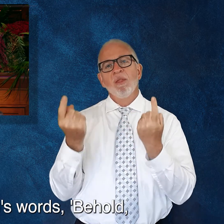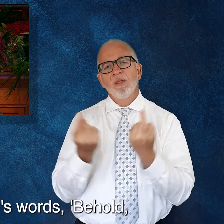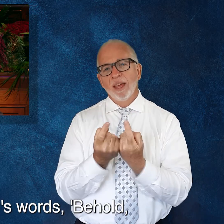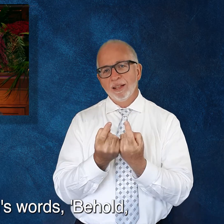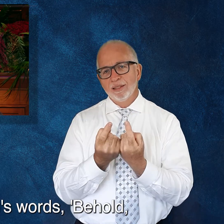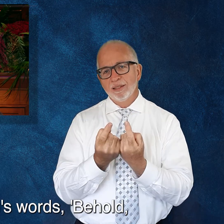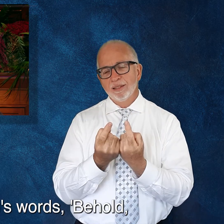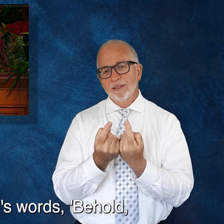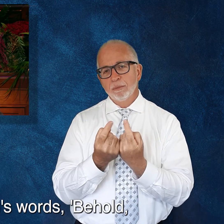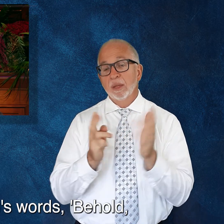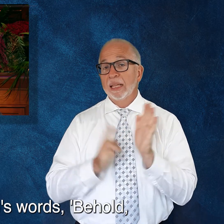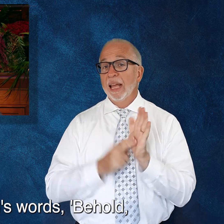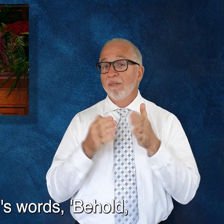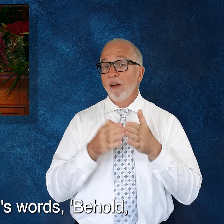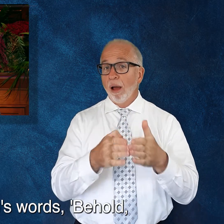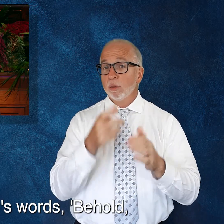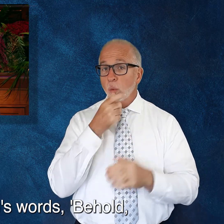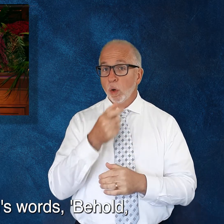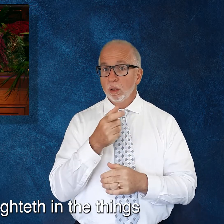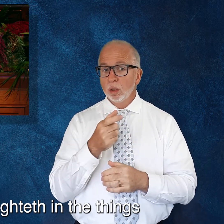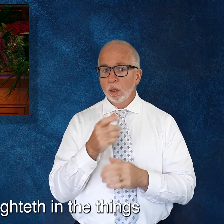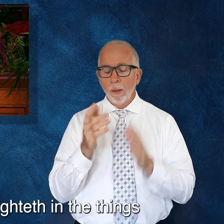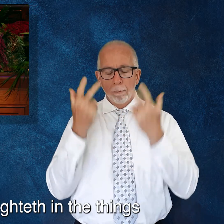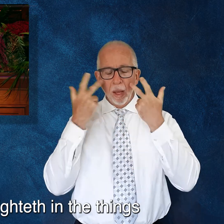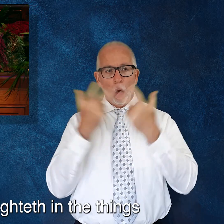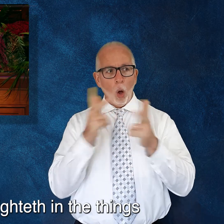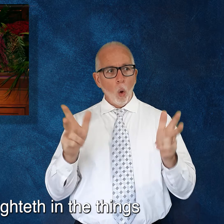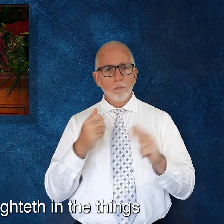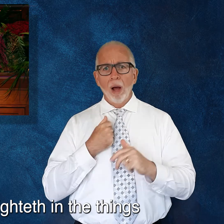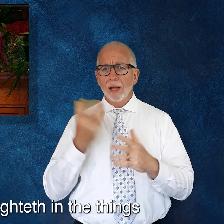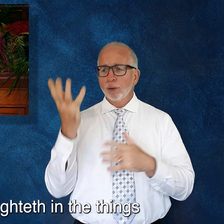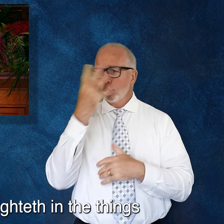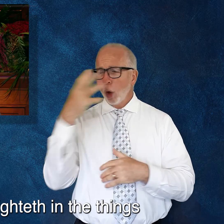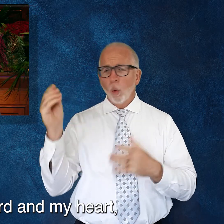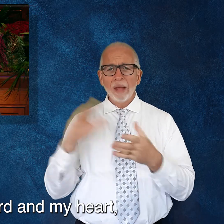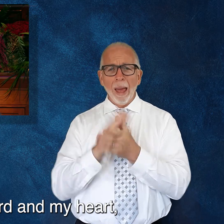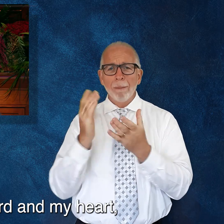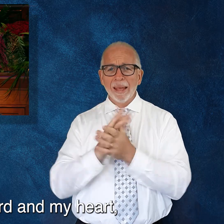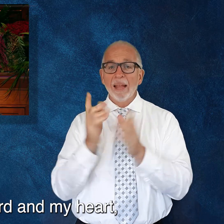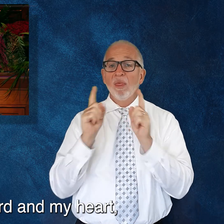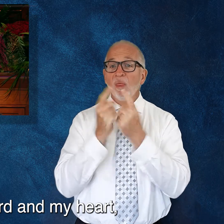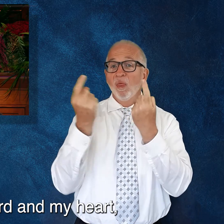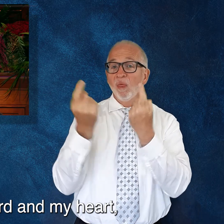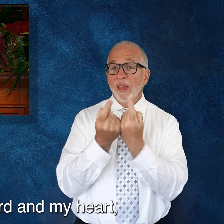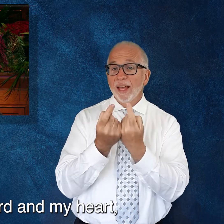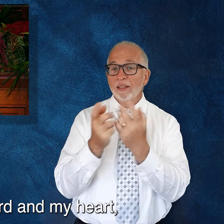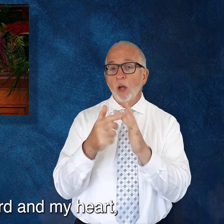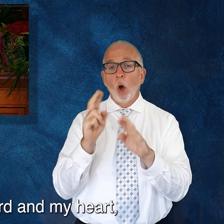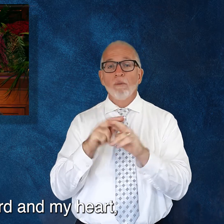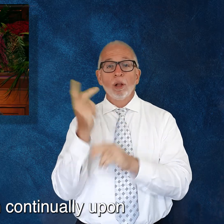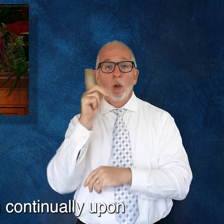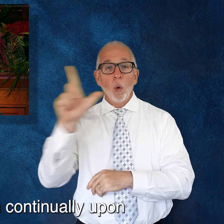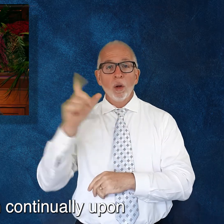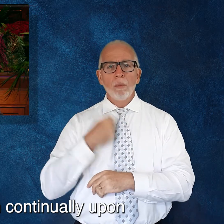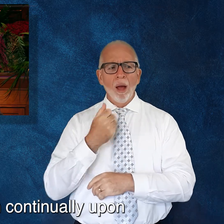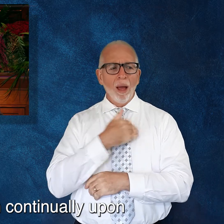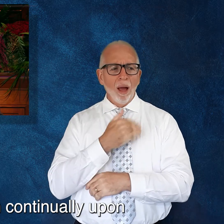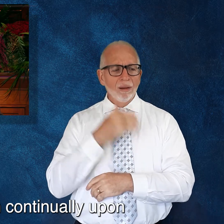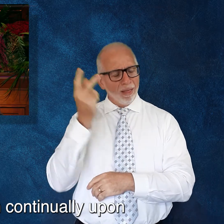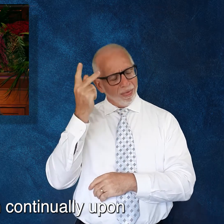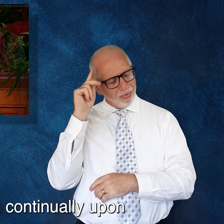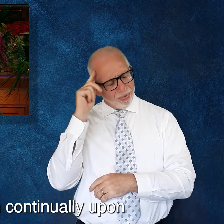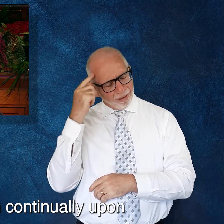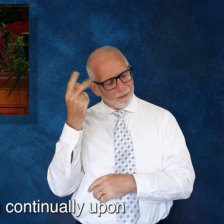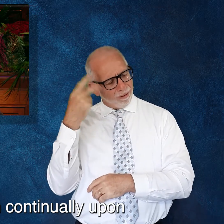And Nephi's words, Behold, my soul delighteth in the things of the Lord, And my heart pondereth